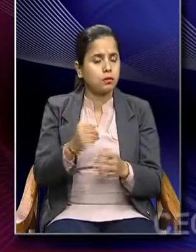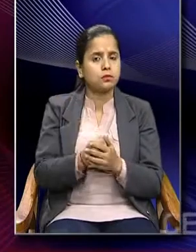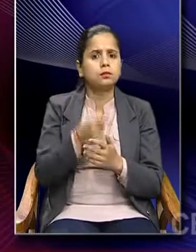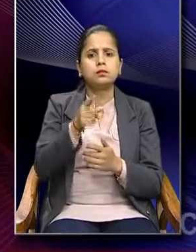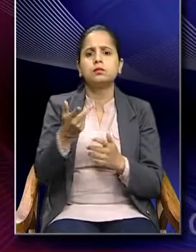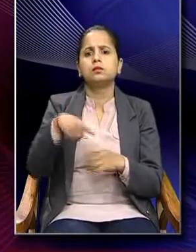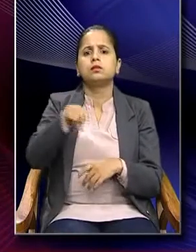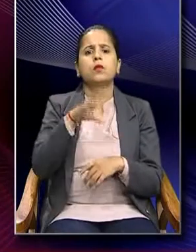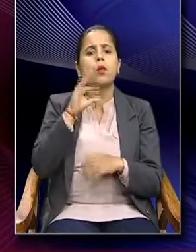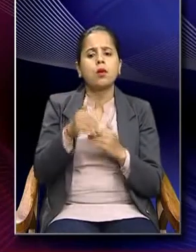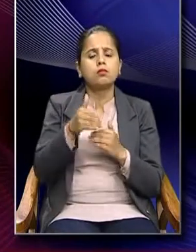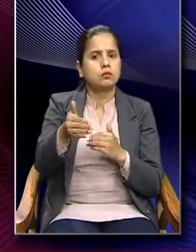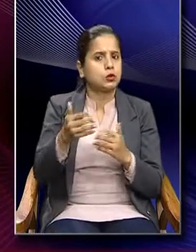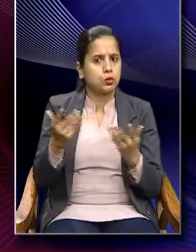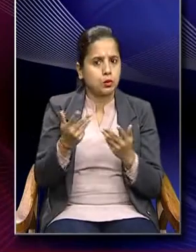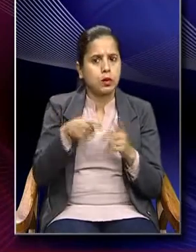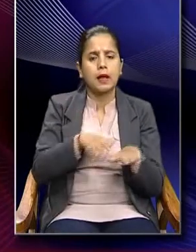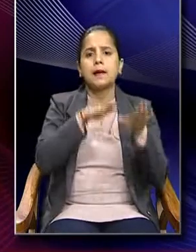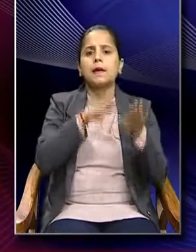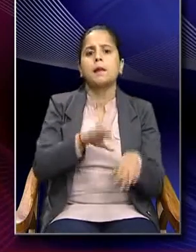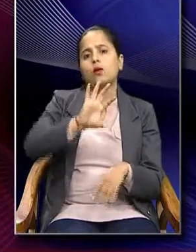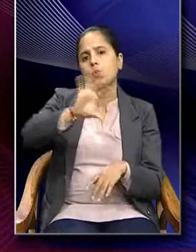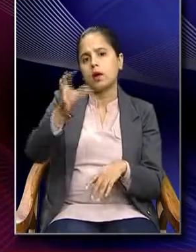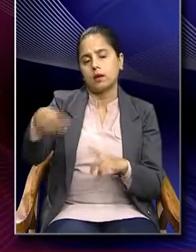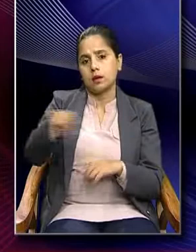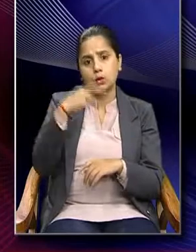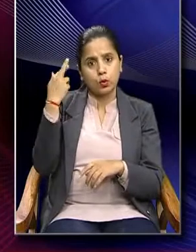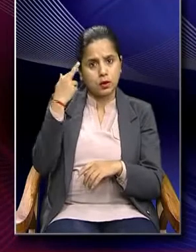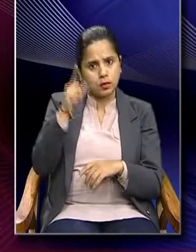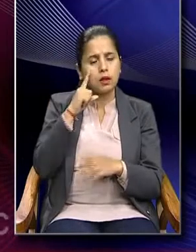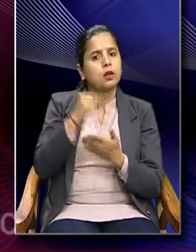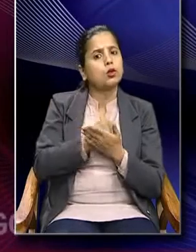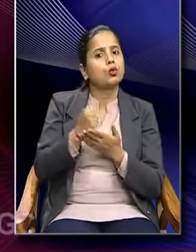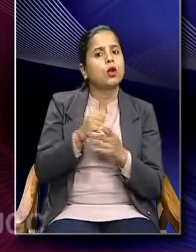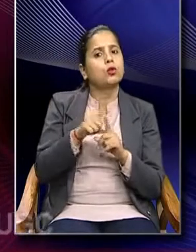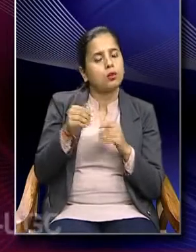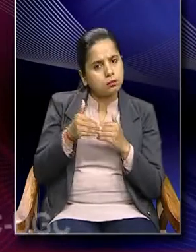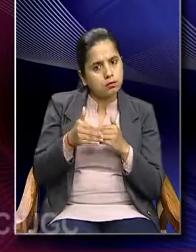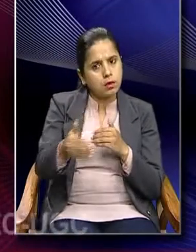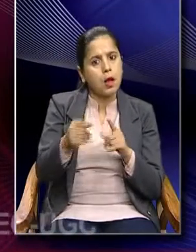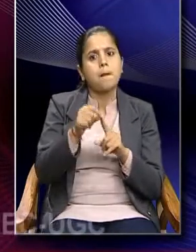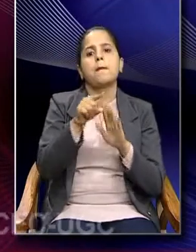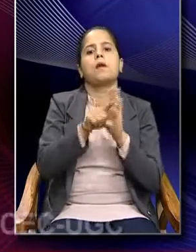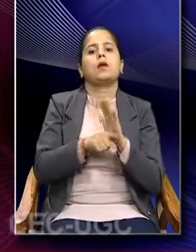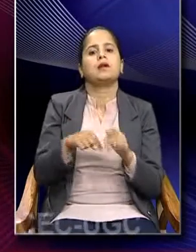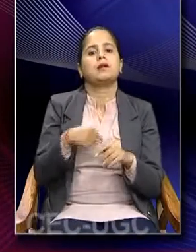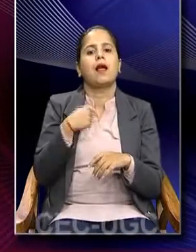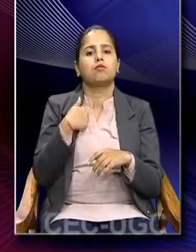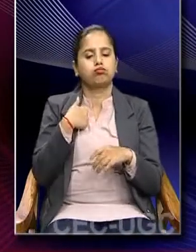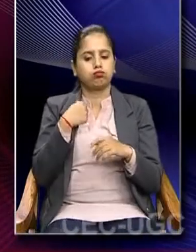or significance is that dependent states therefore should attempt to pursue policy of